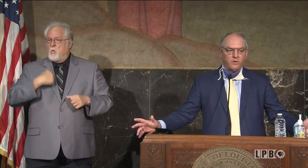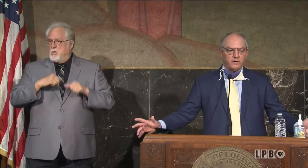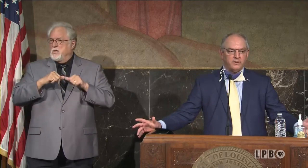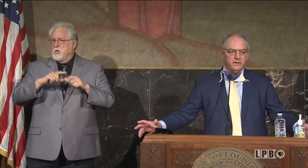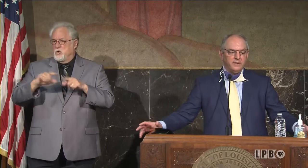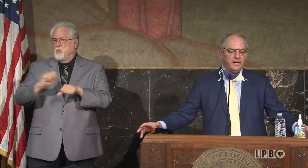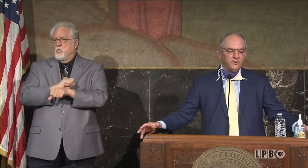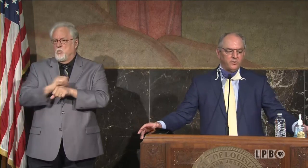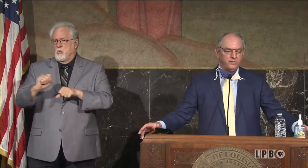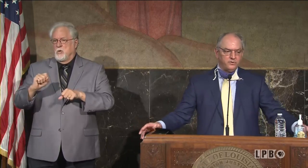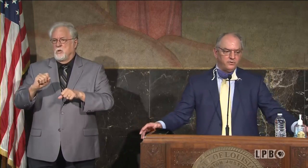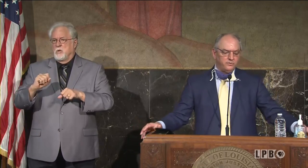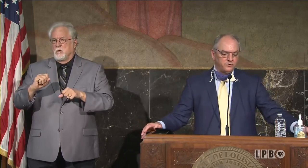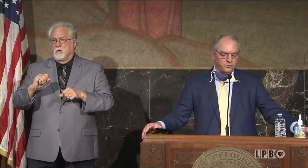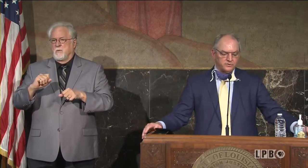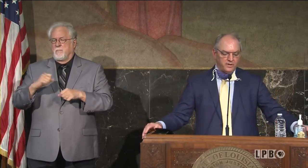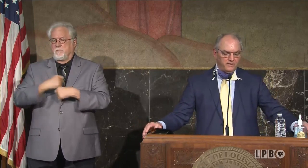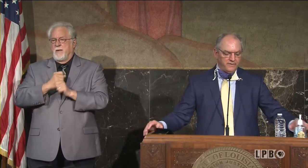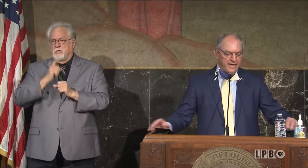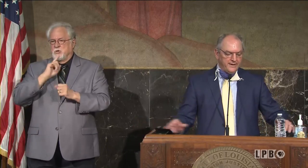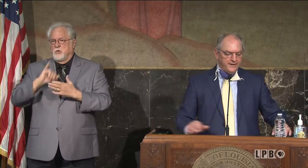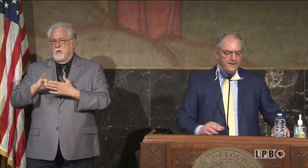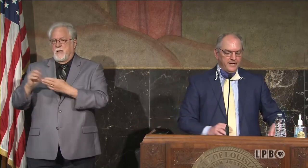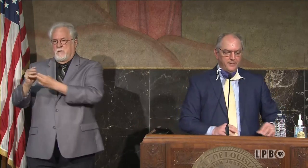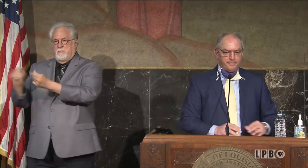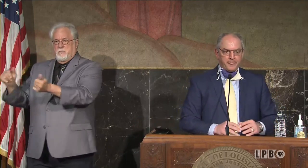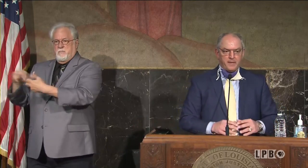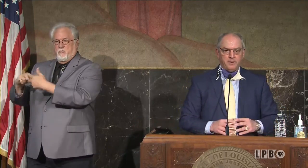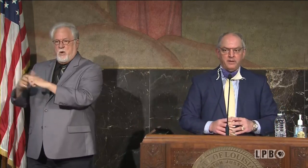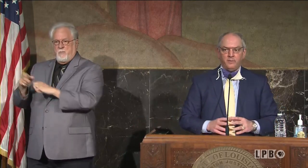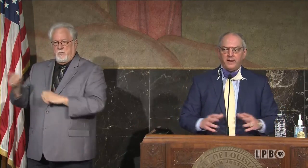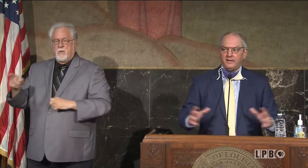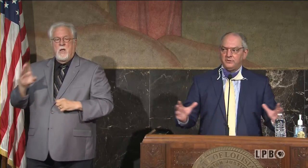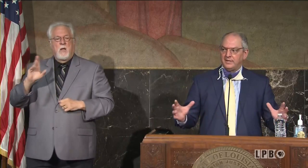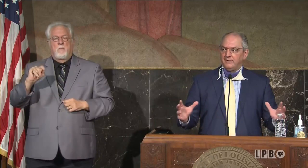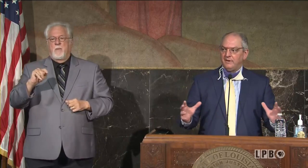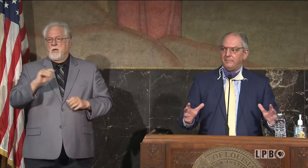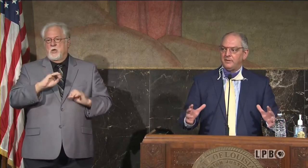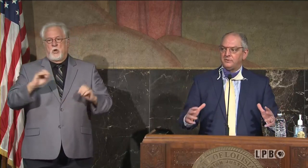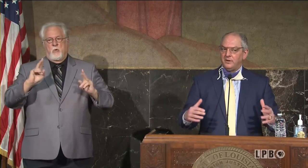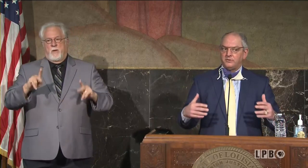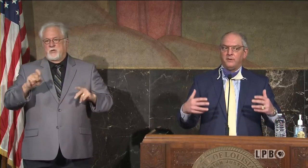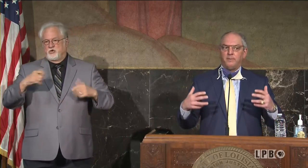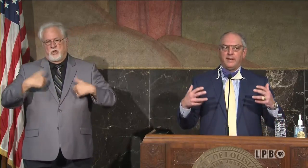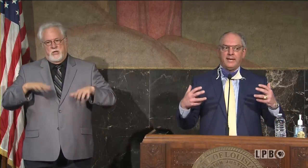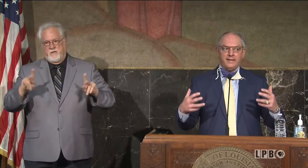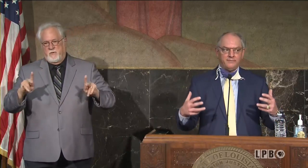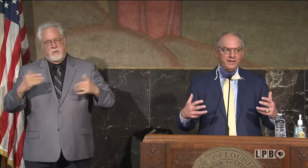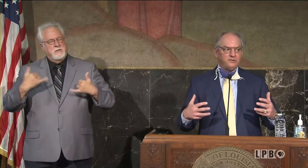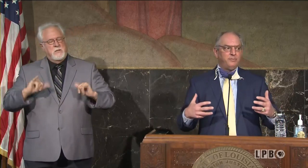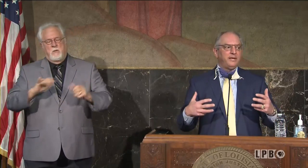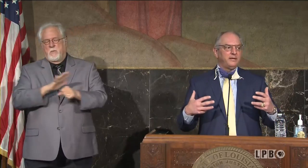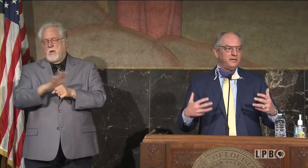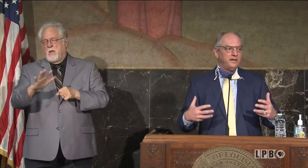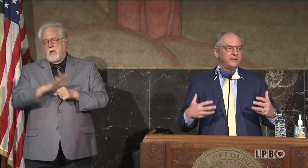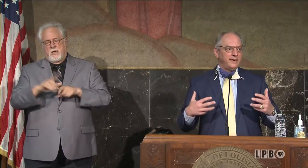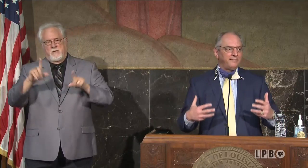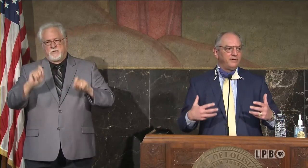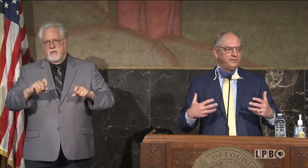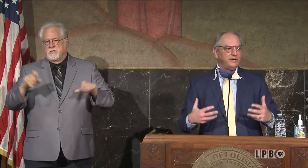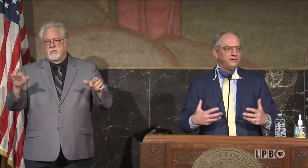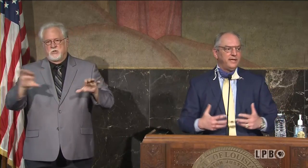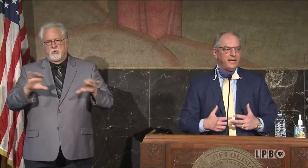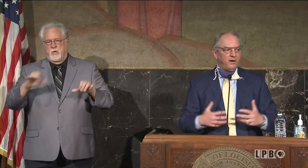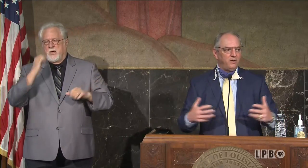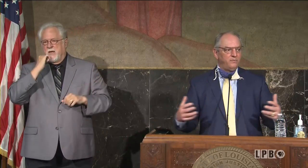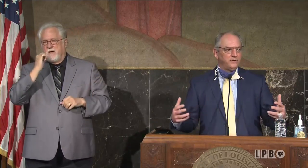continue to work in order to resolve that, but nobody should give up. There's still plenty of tests being conducted